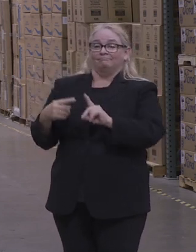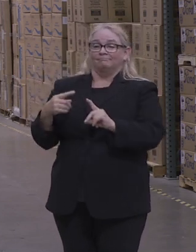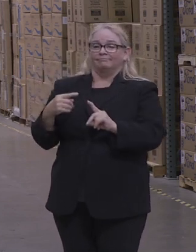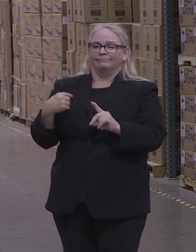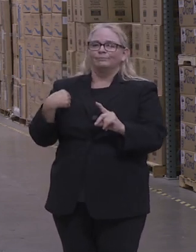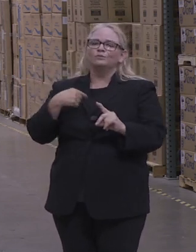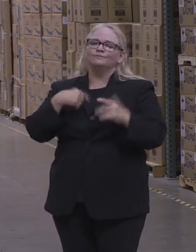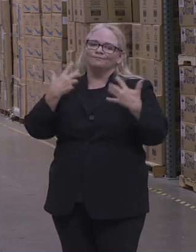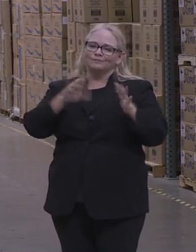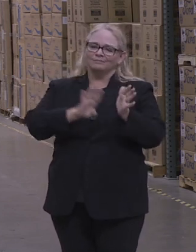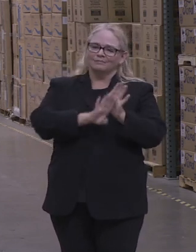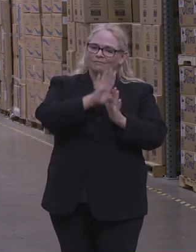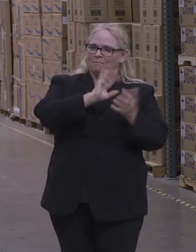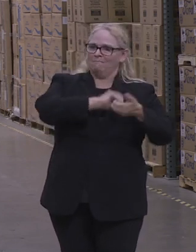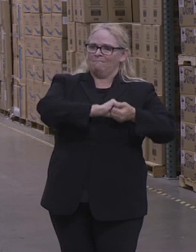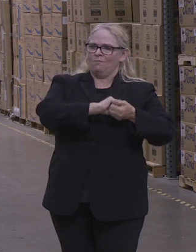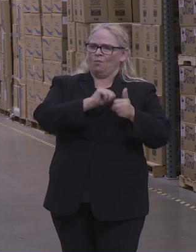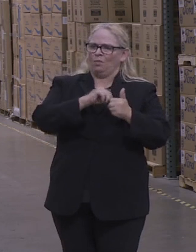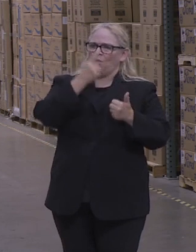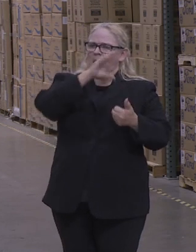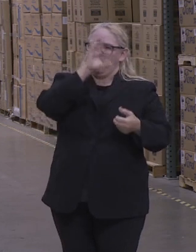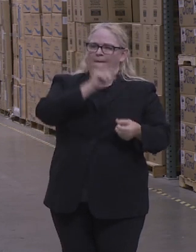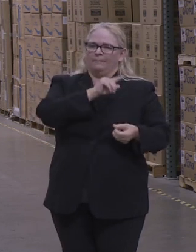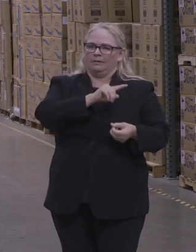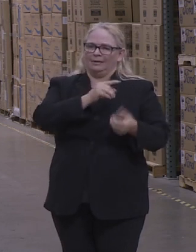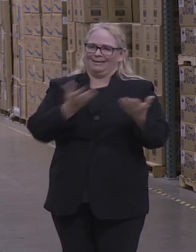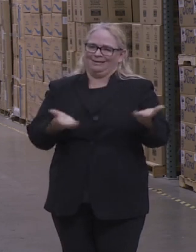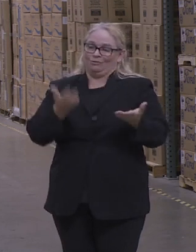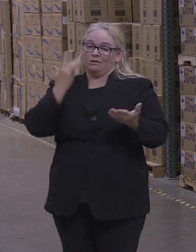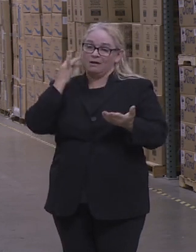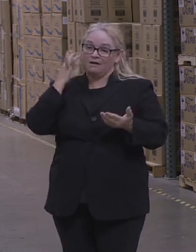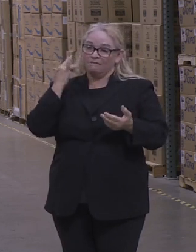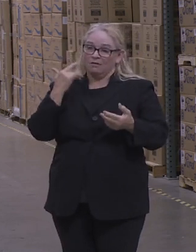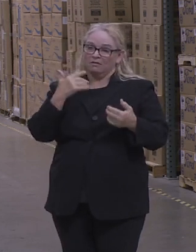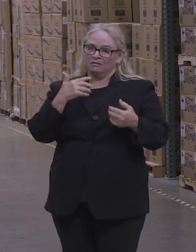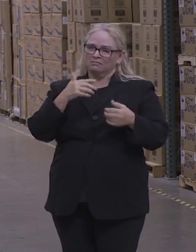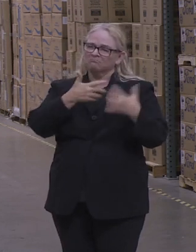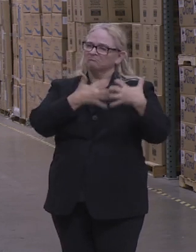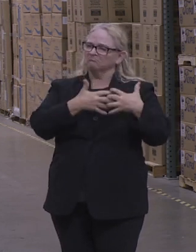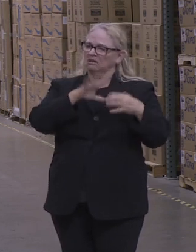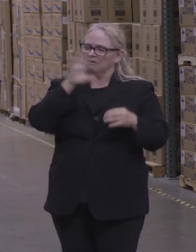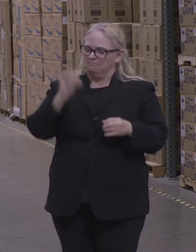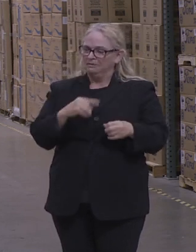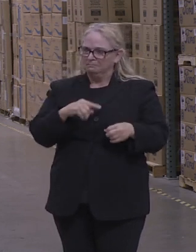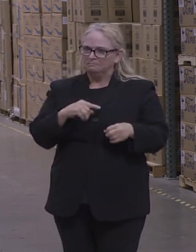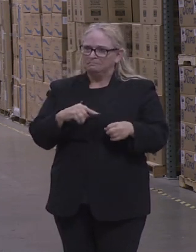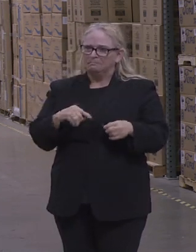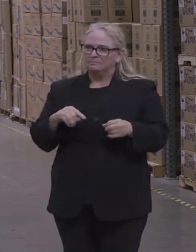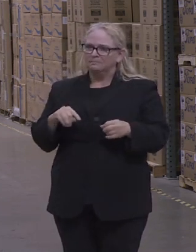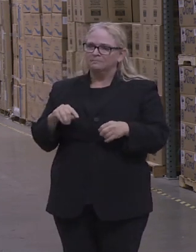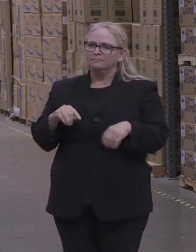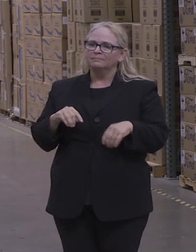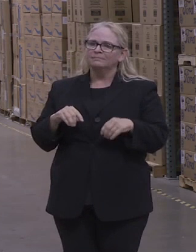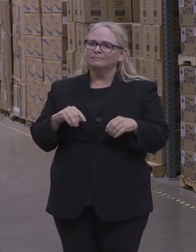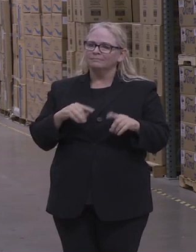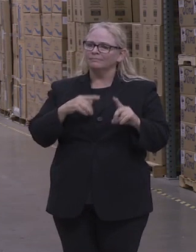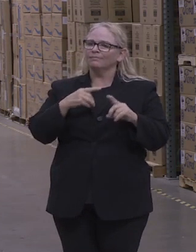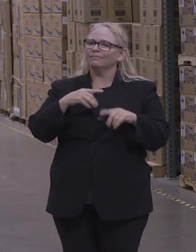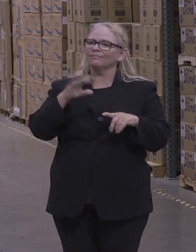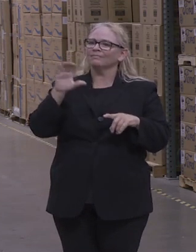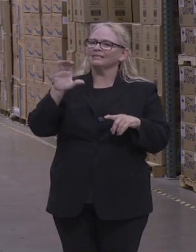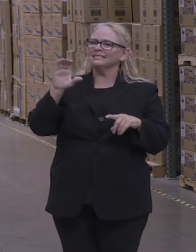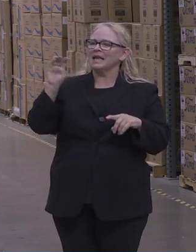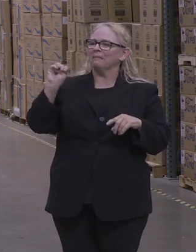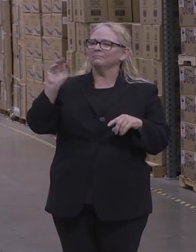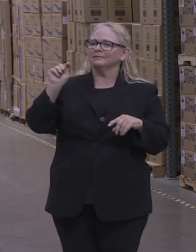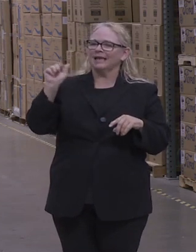partnership with our California Manufacturing and Technology Association, CMTA,